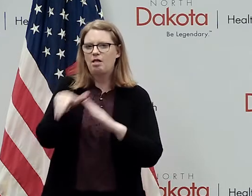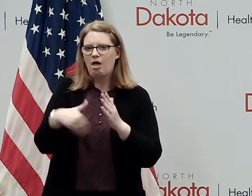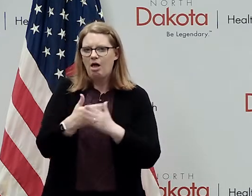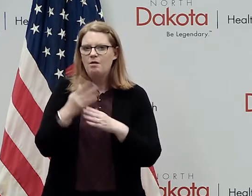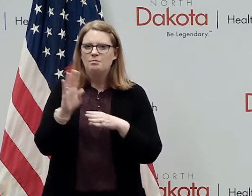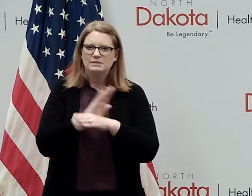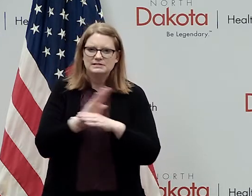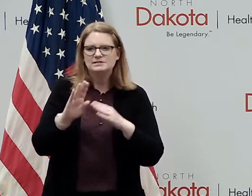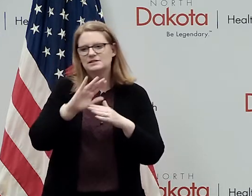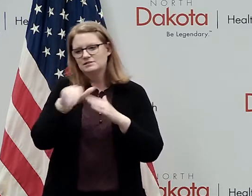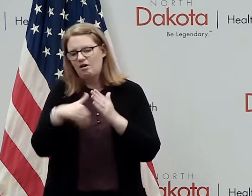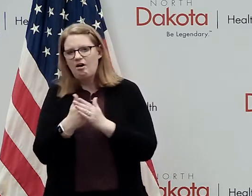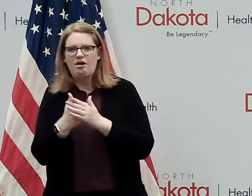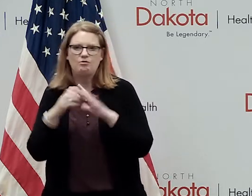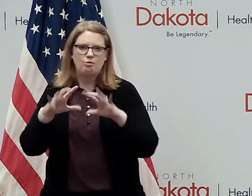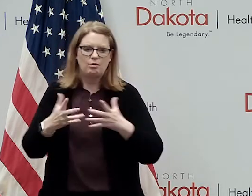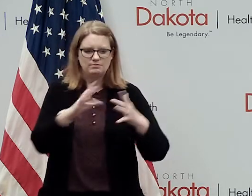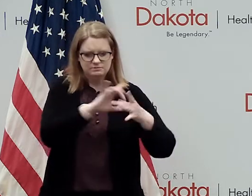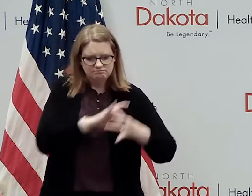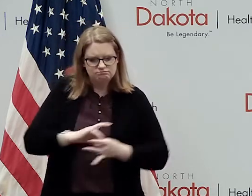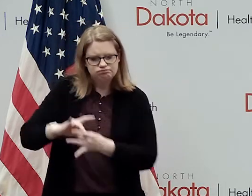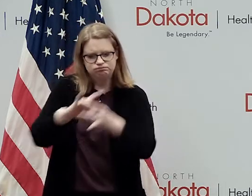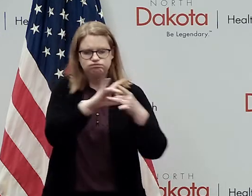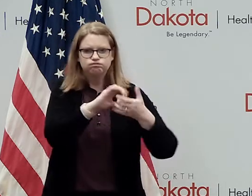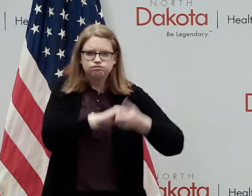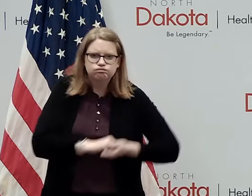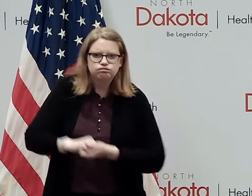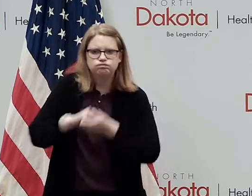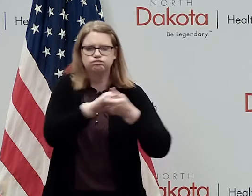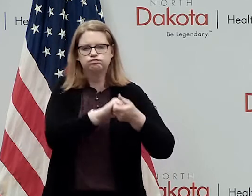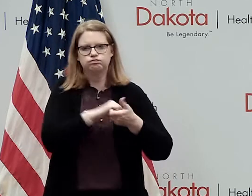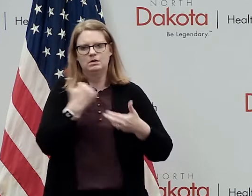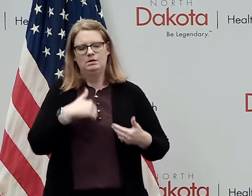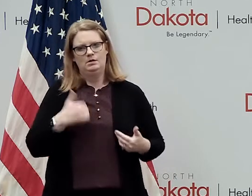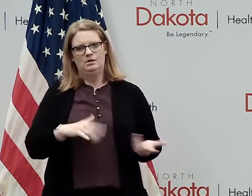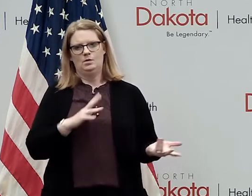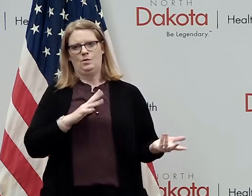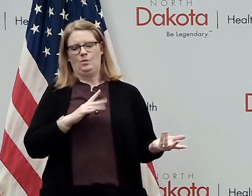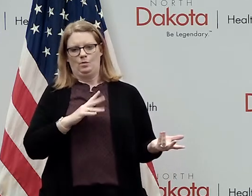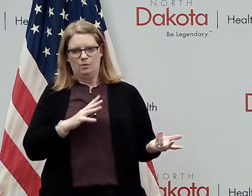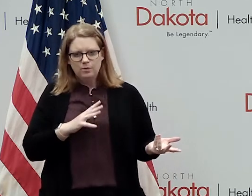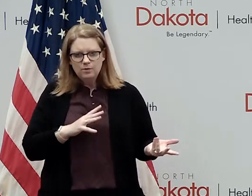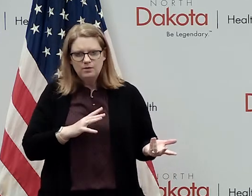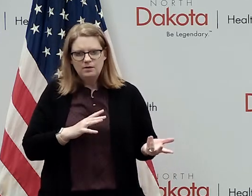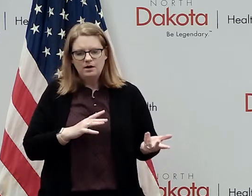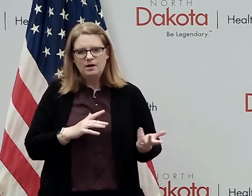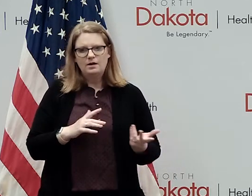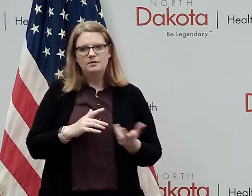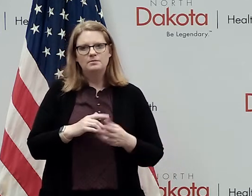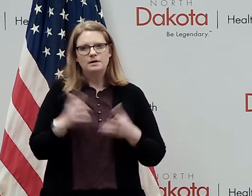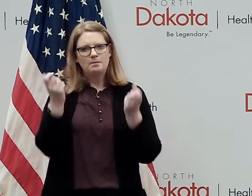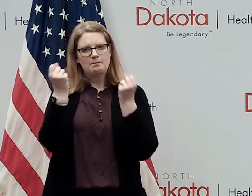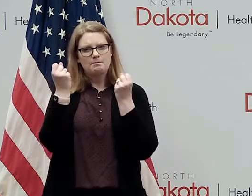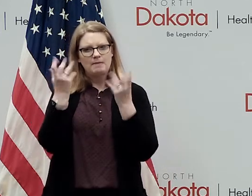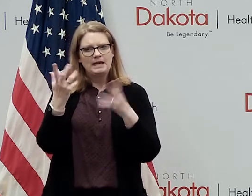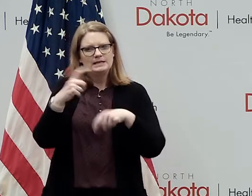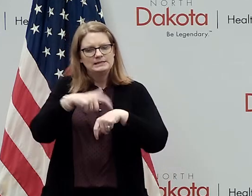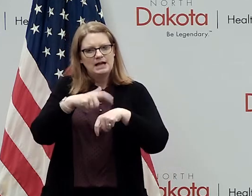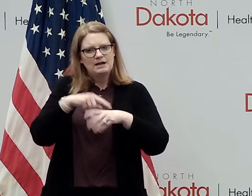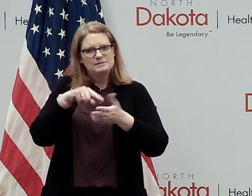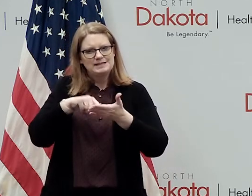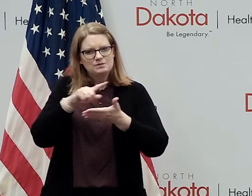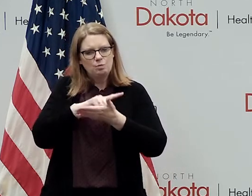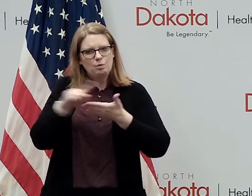really challenging problems is really remarkable. And again, I've got a perspective of having multiple times a week having